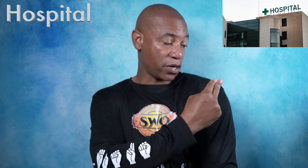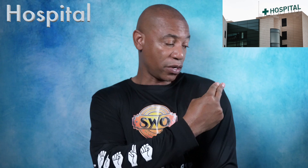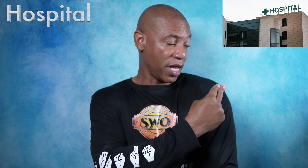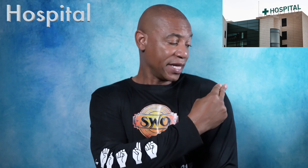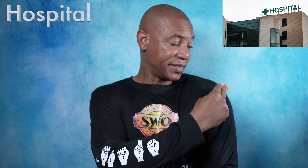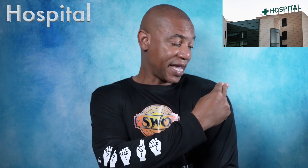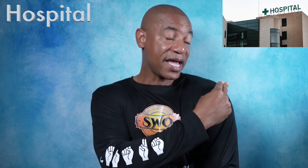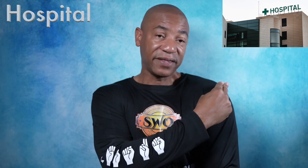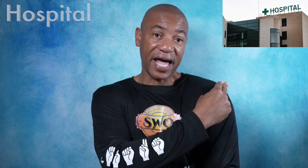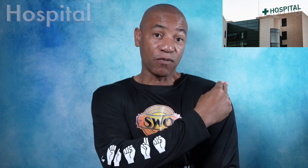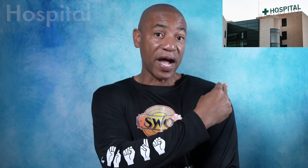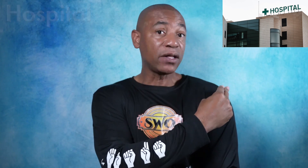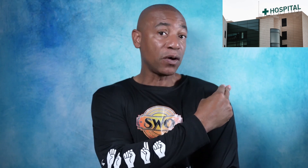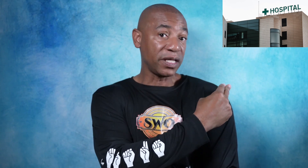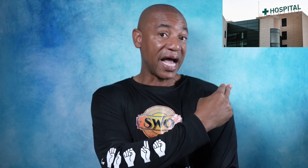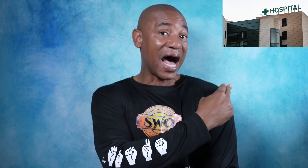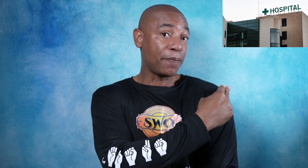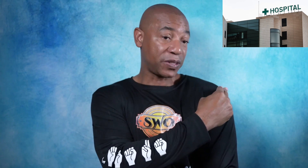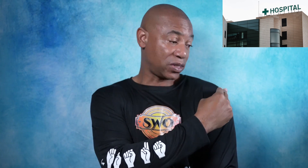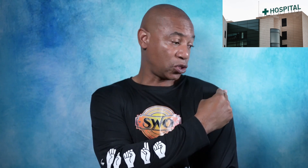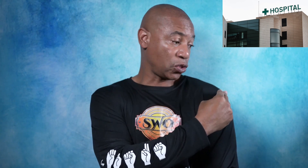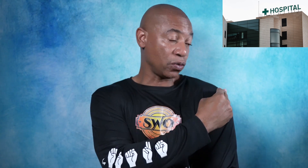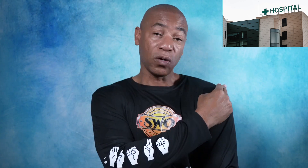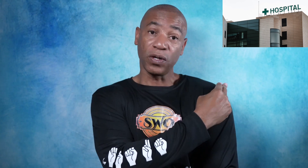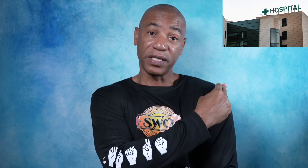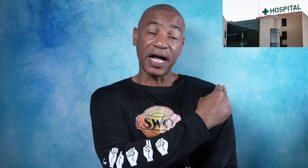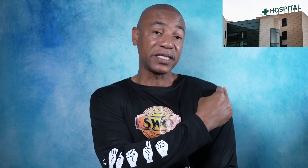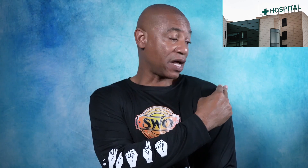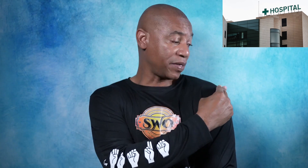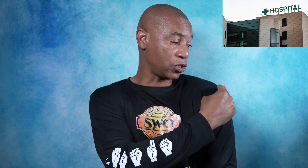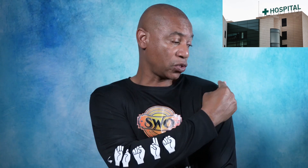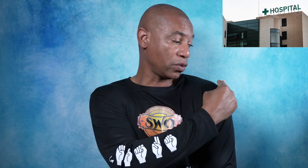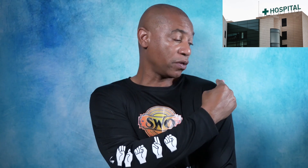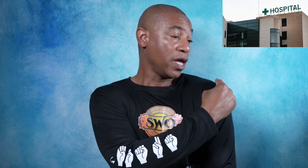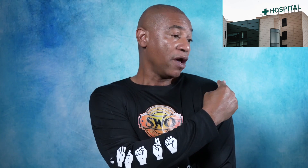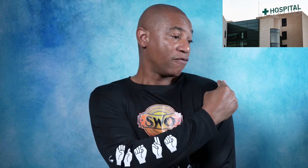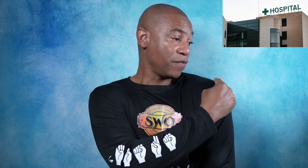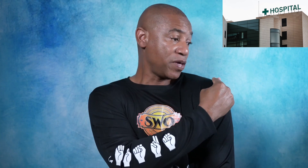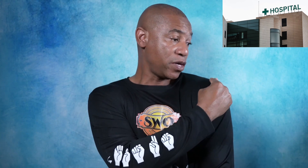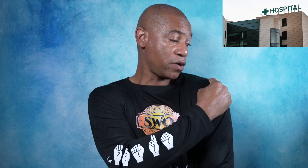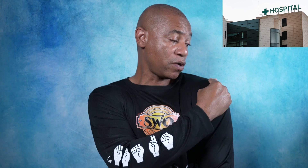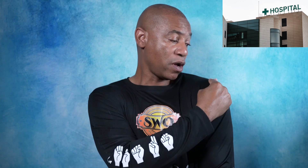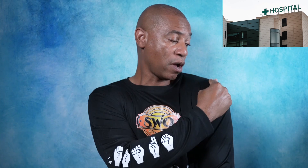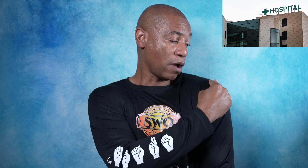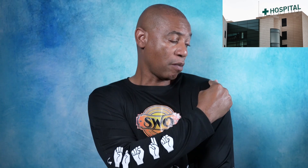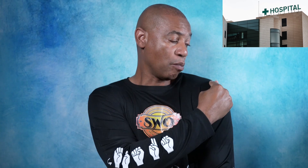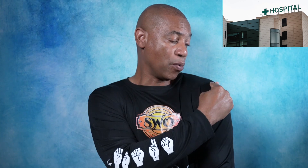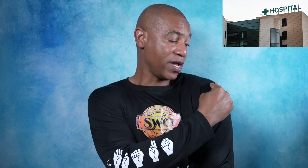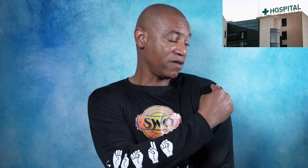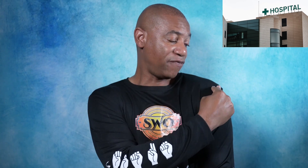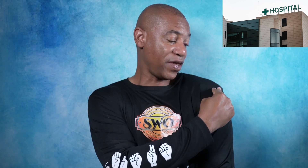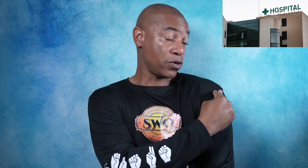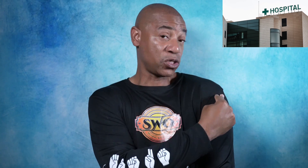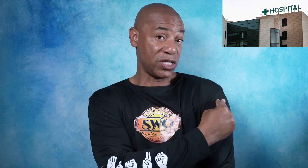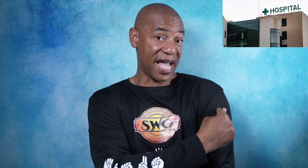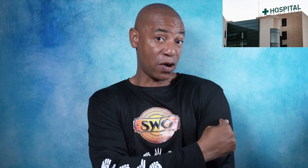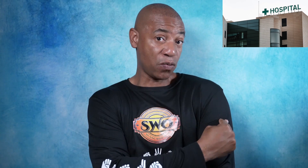here, take that right on the opposite shoulder or the non-dominant shoulder. From here, bring the fingers